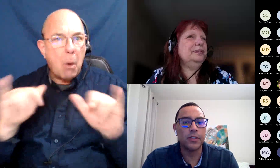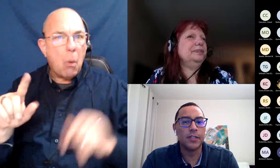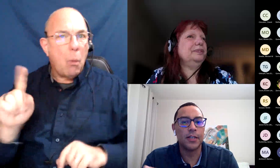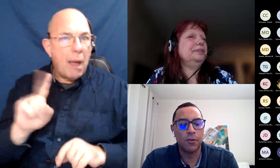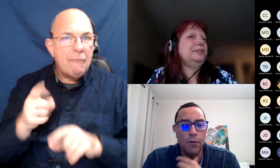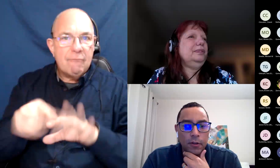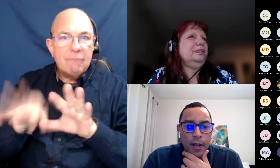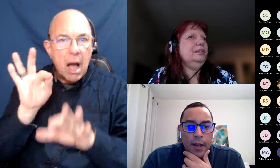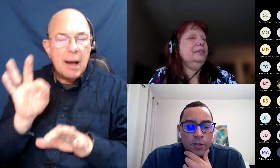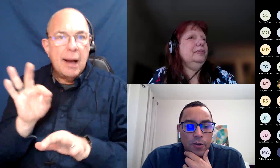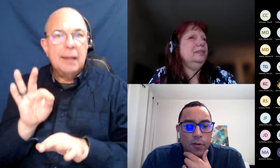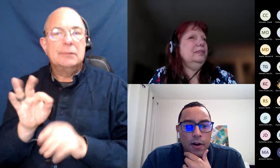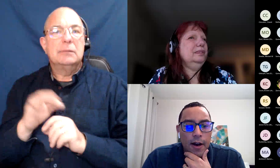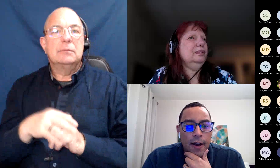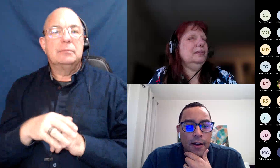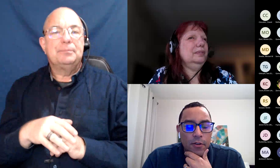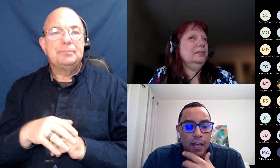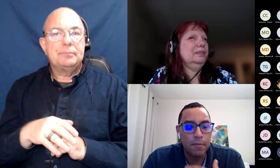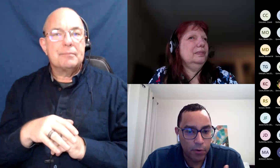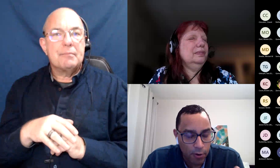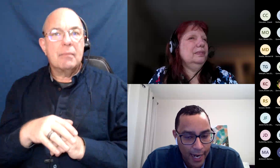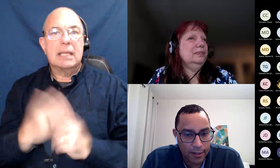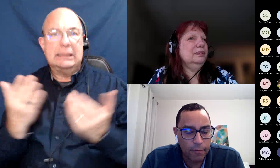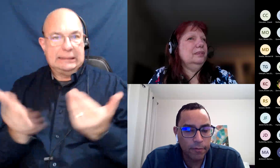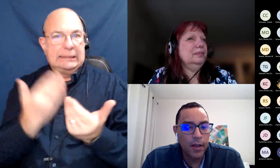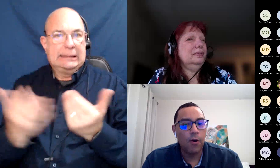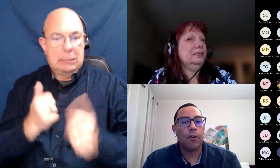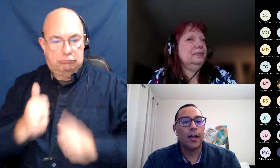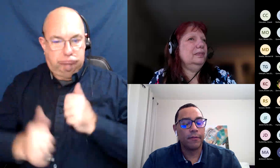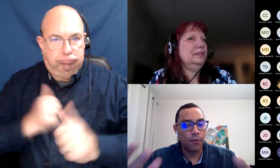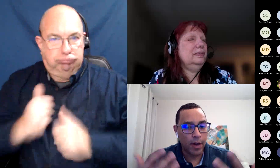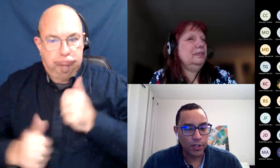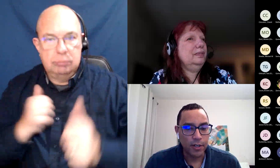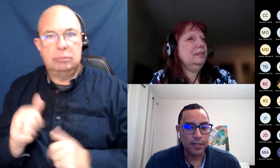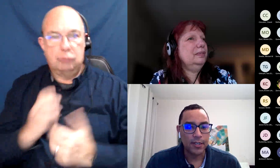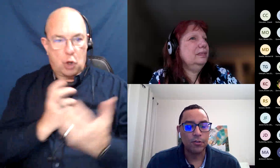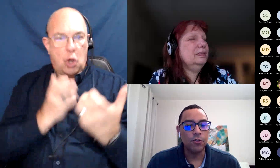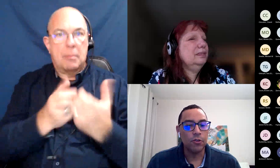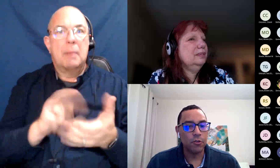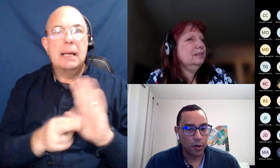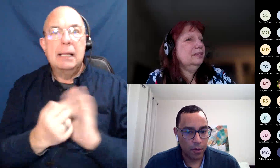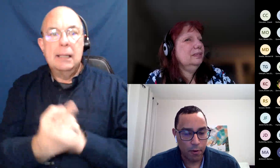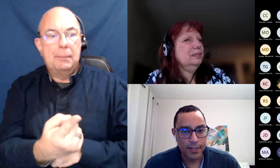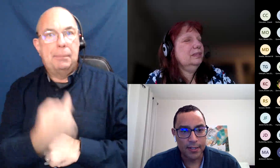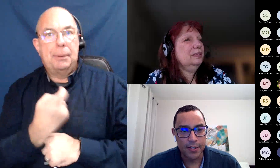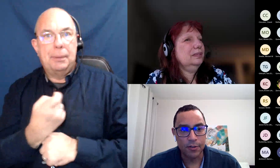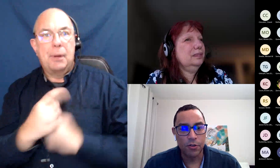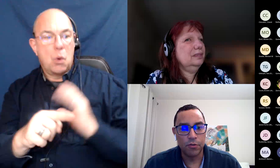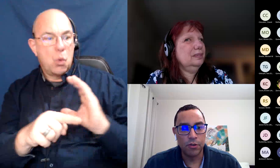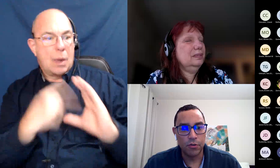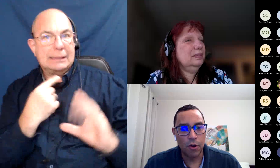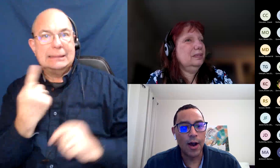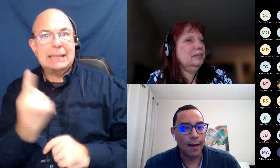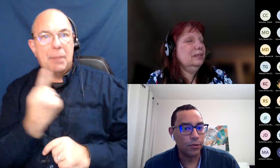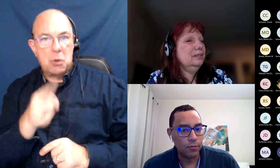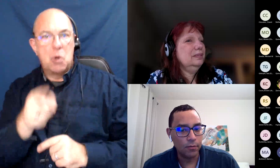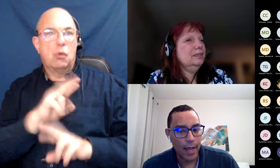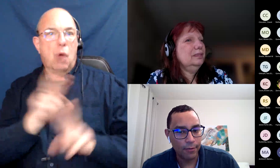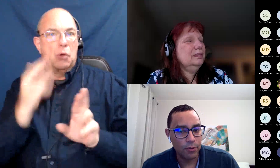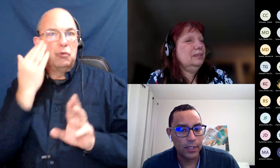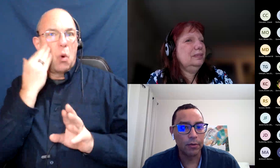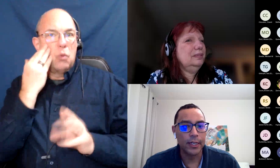public service as a whole. So you can be proactive, or if a question is sent to you or a request is sent to you, you know